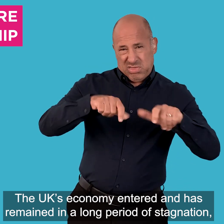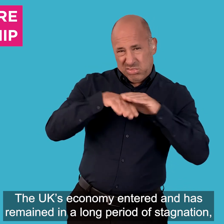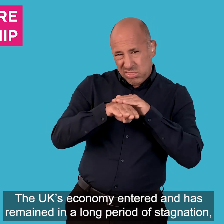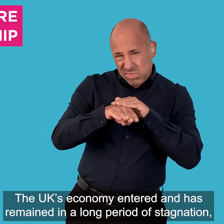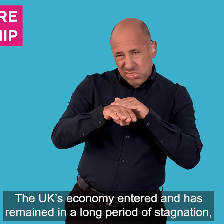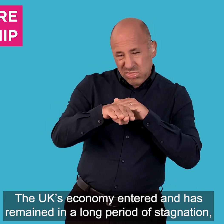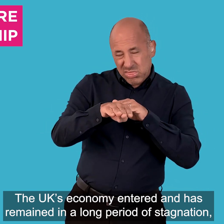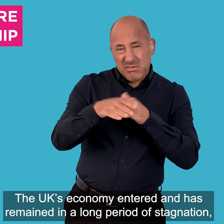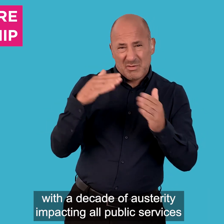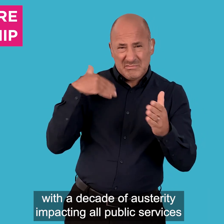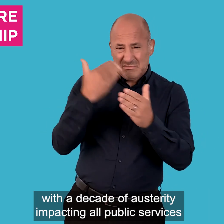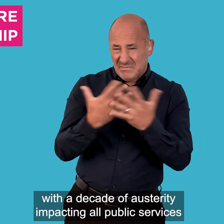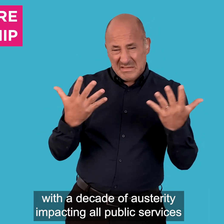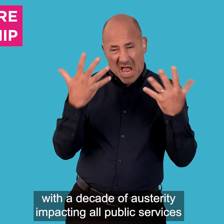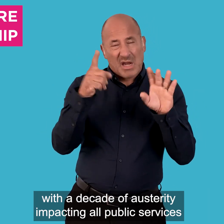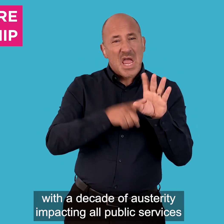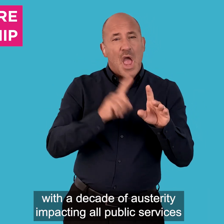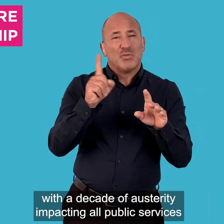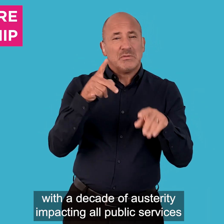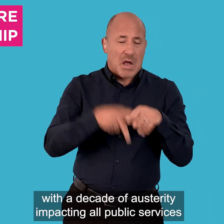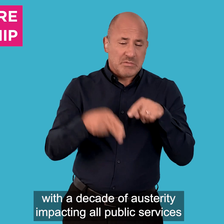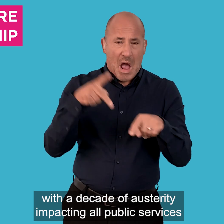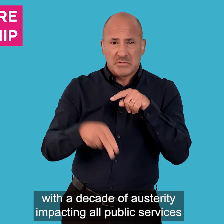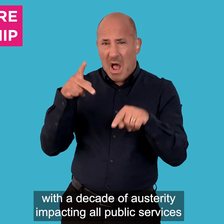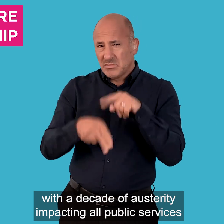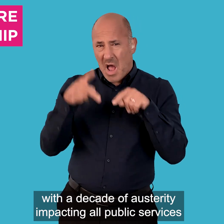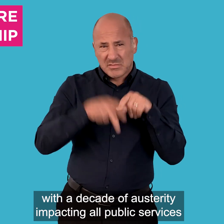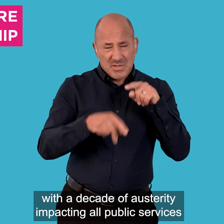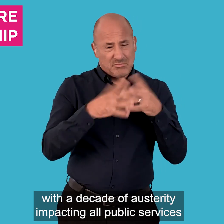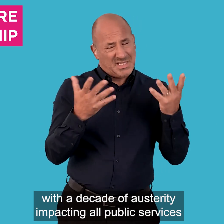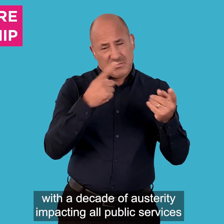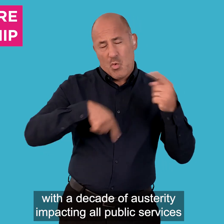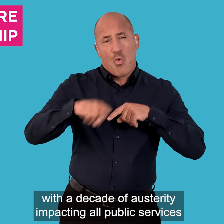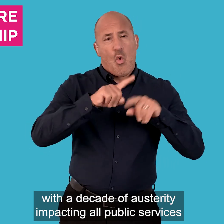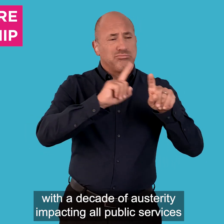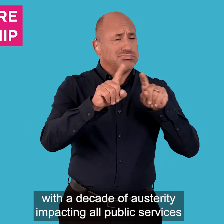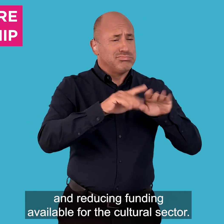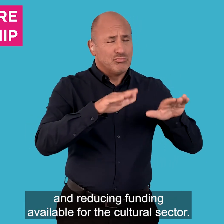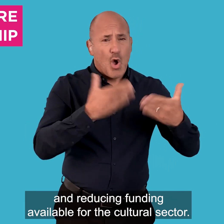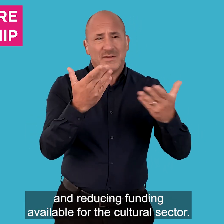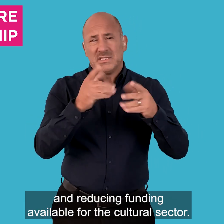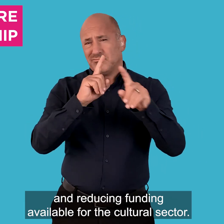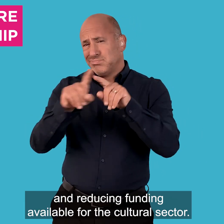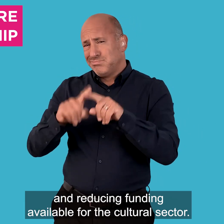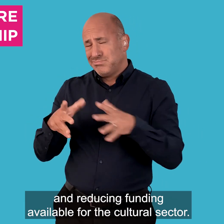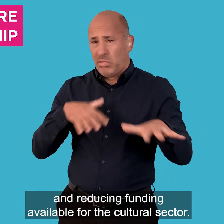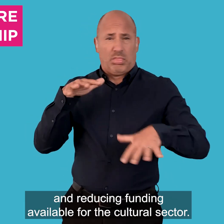of stagnation, with a decade of austerity impacting all public services and reducing the